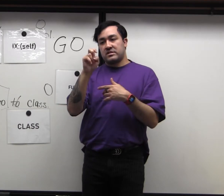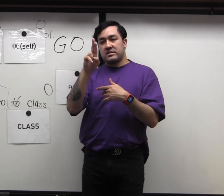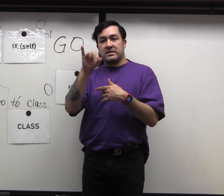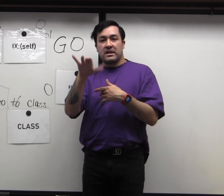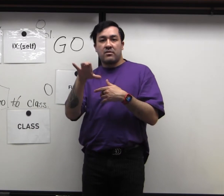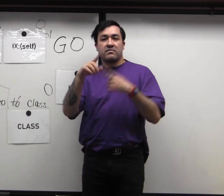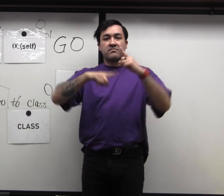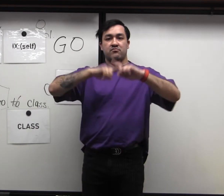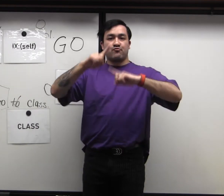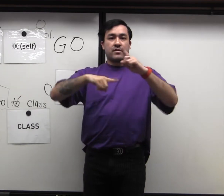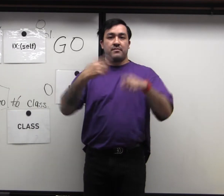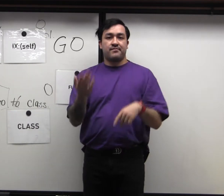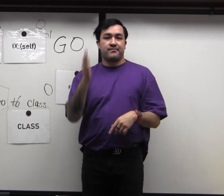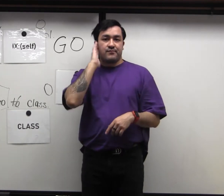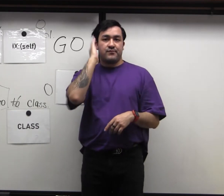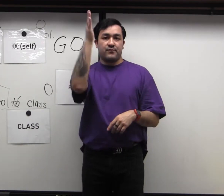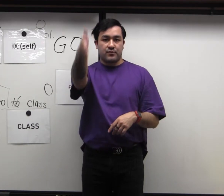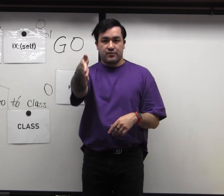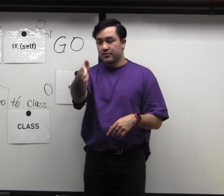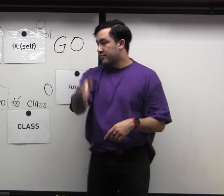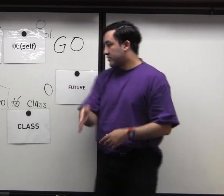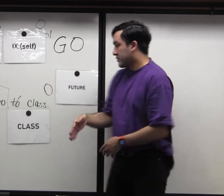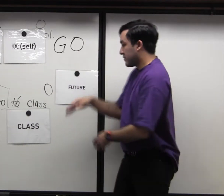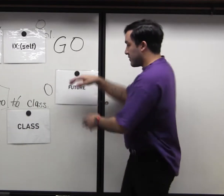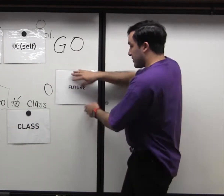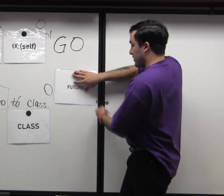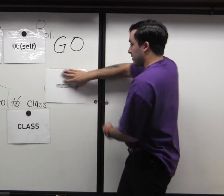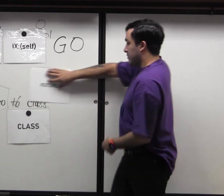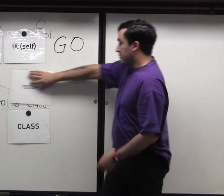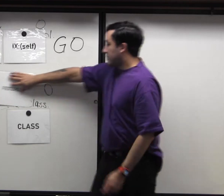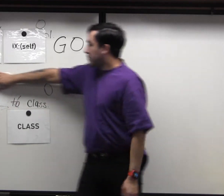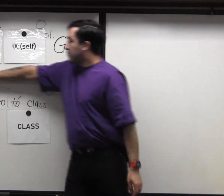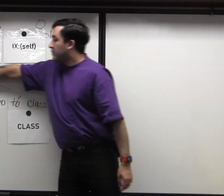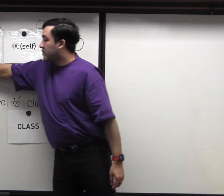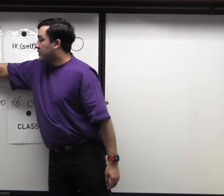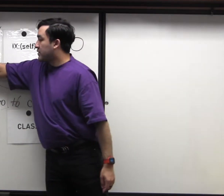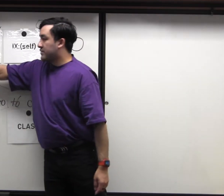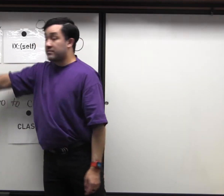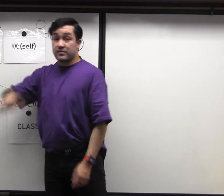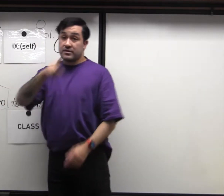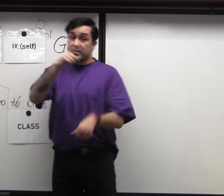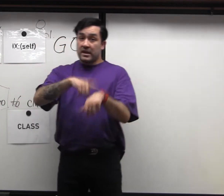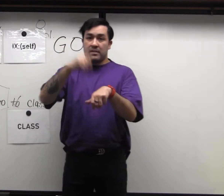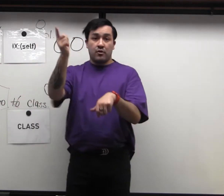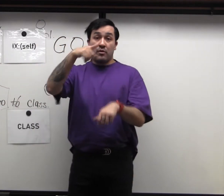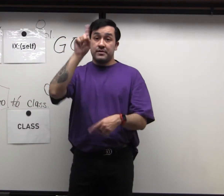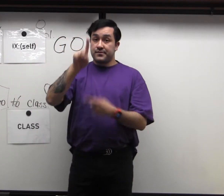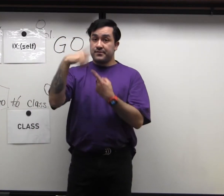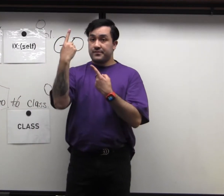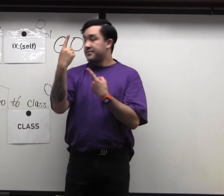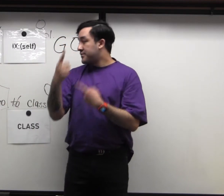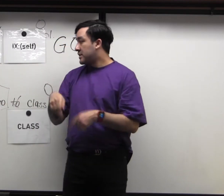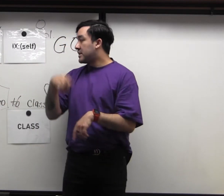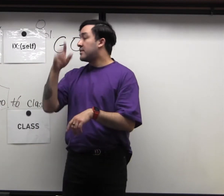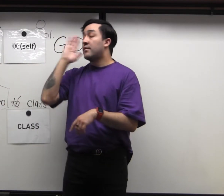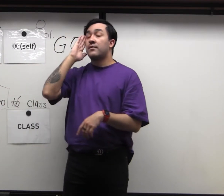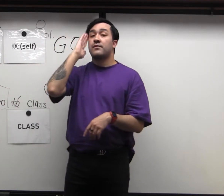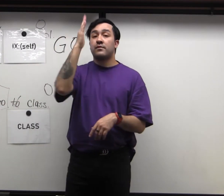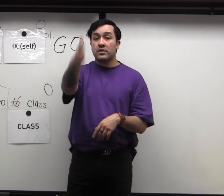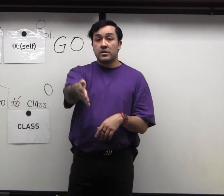sign, past. We didn't need to have an exact specific time. So future is our generic future tense sign. So we do know time